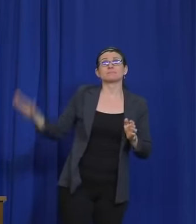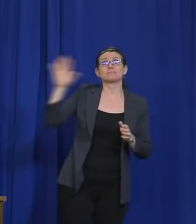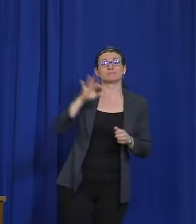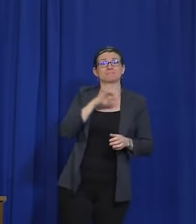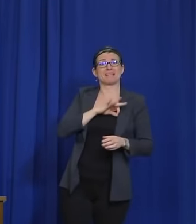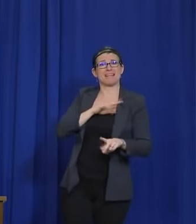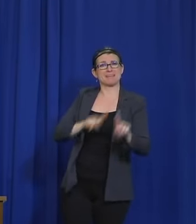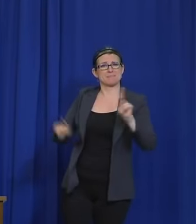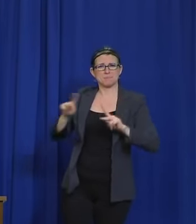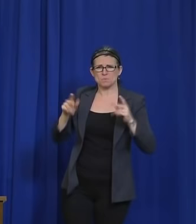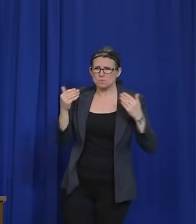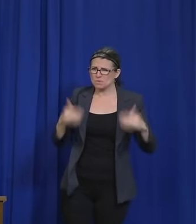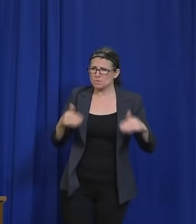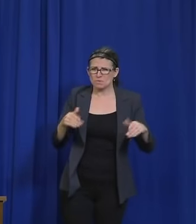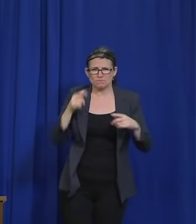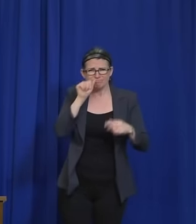tough.